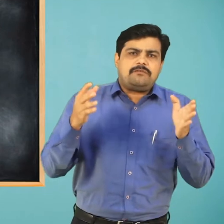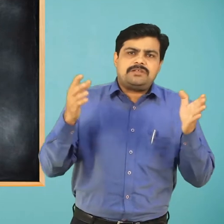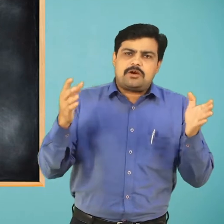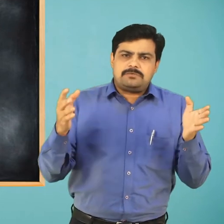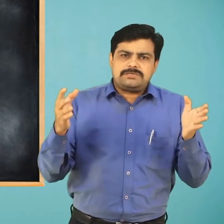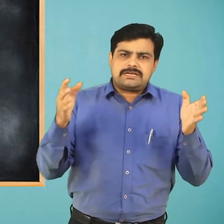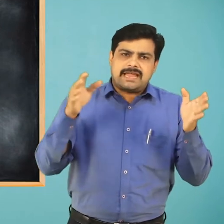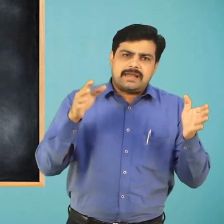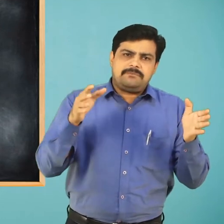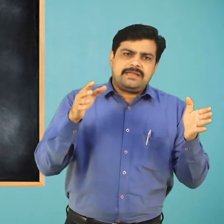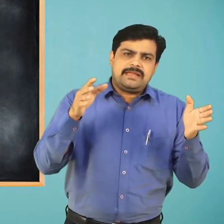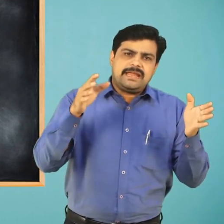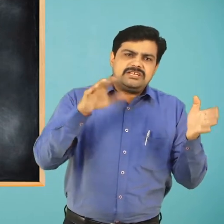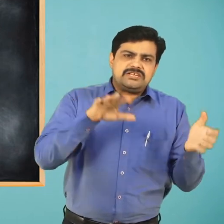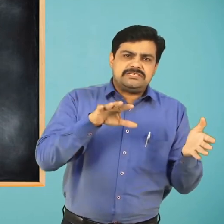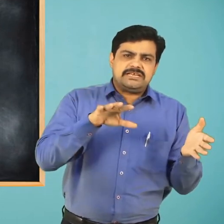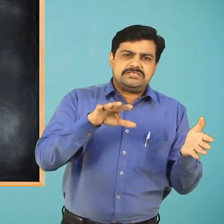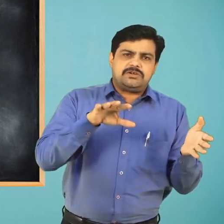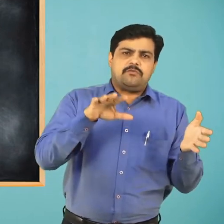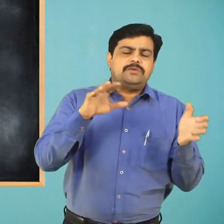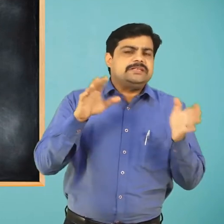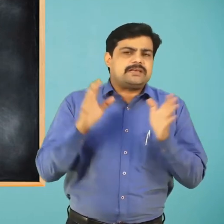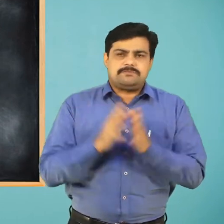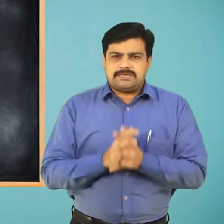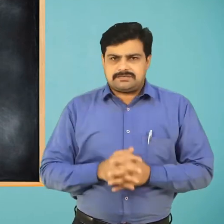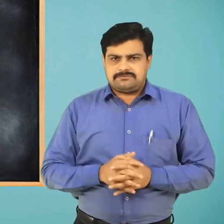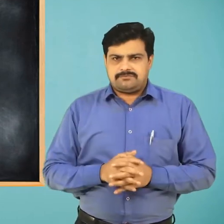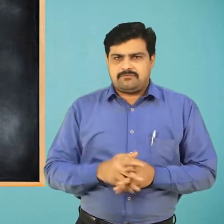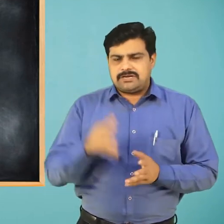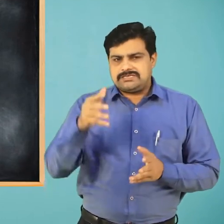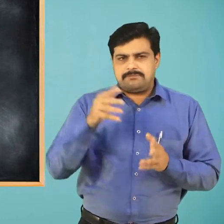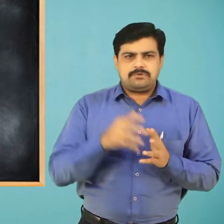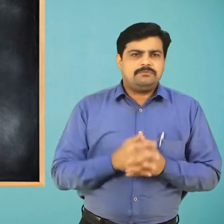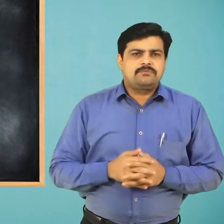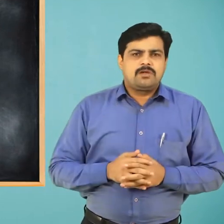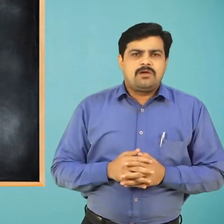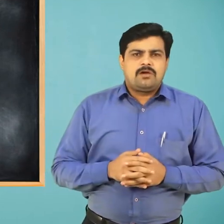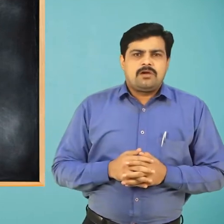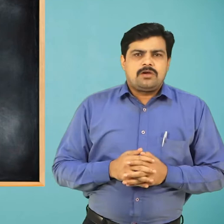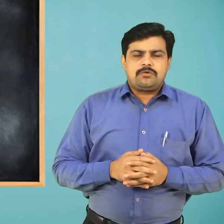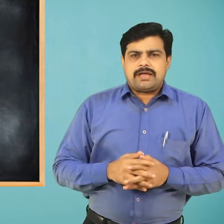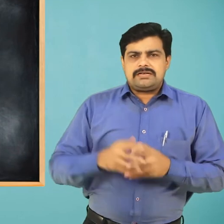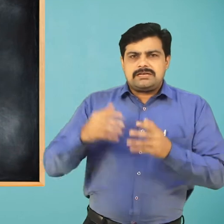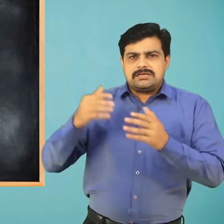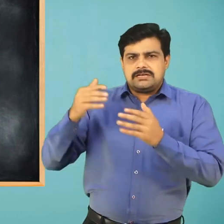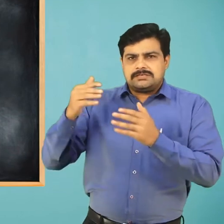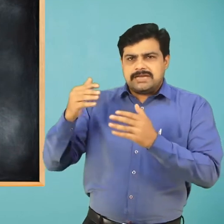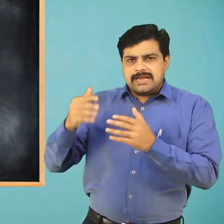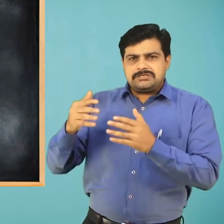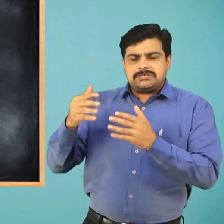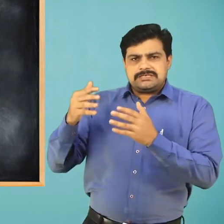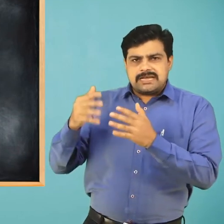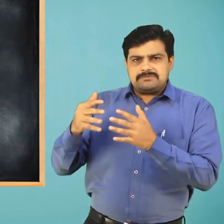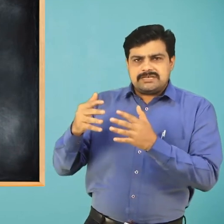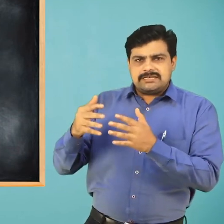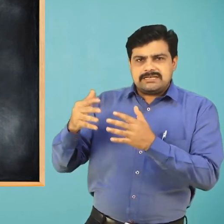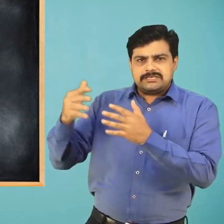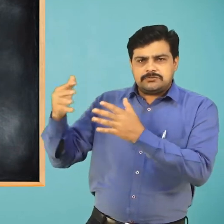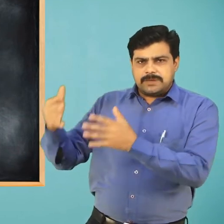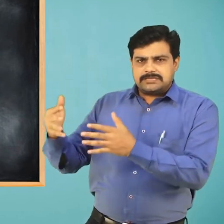the object can be interchanged with the subject. For example, you can change the same sentence into passive